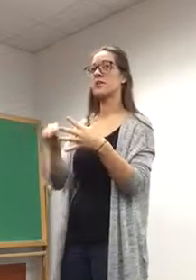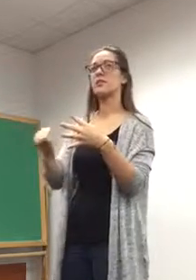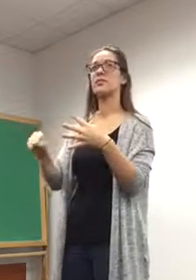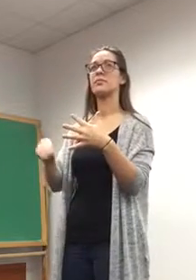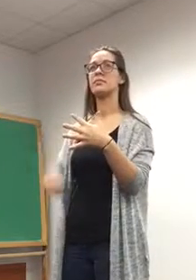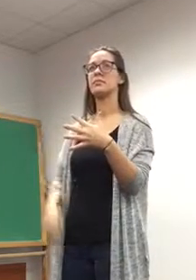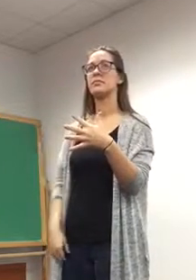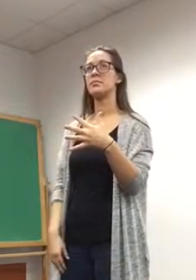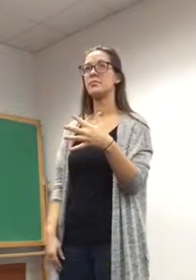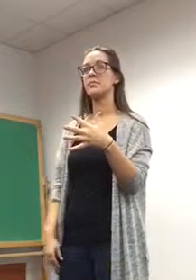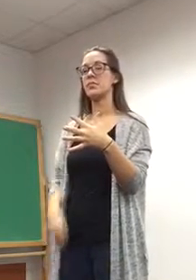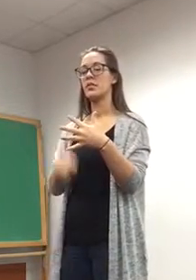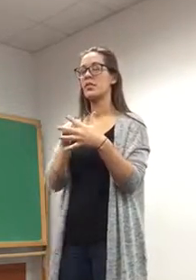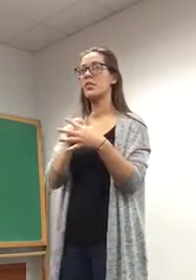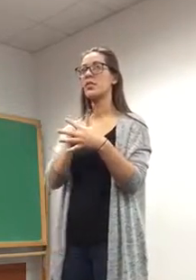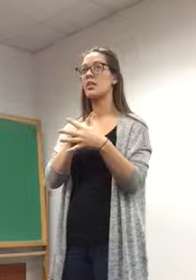Okay, number 1, it allows for movement.